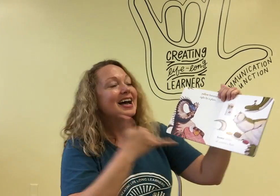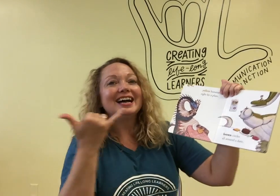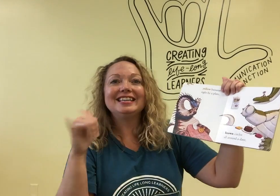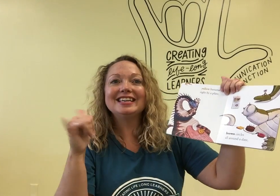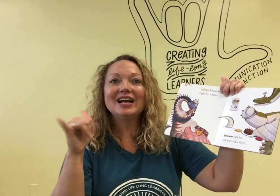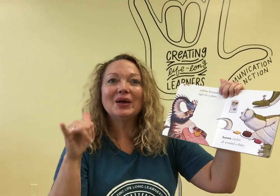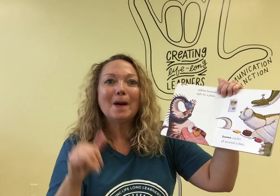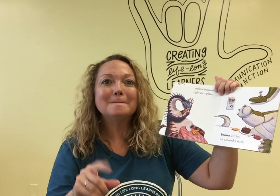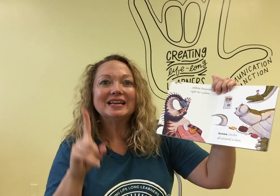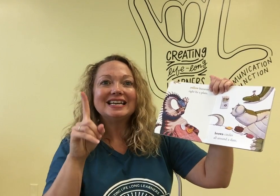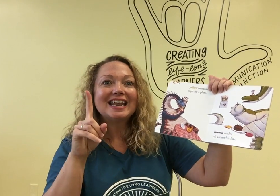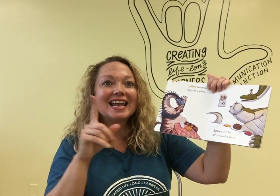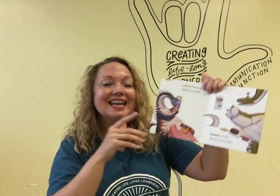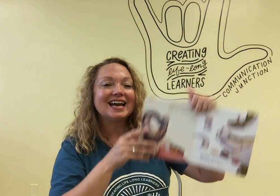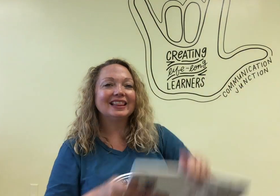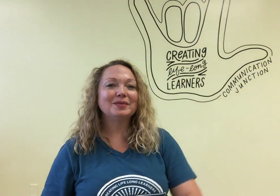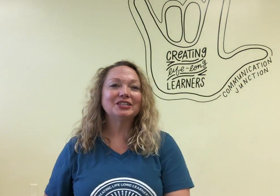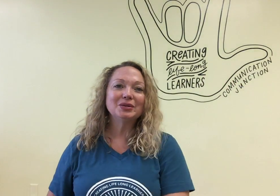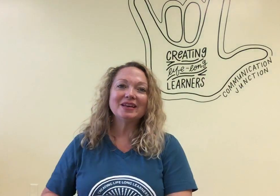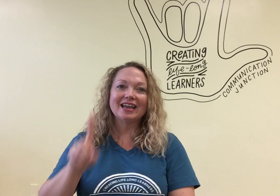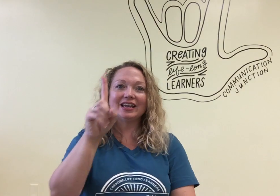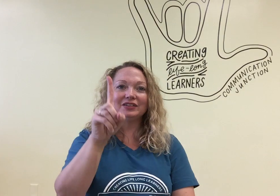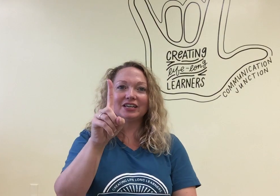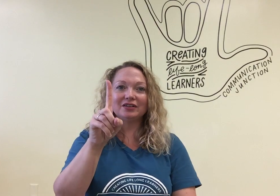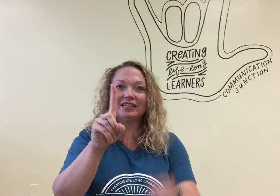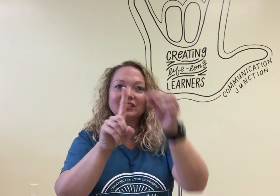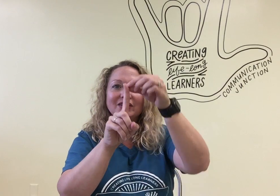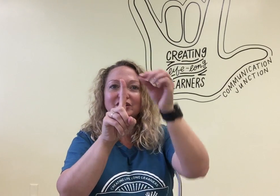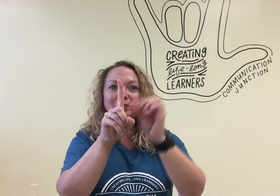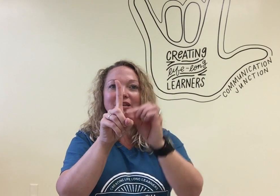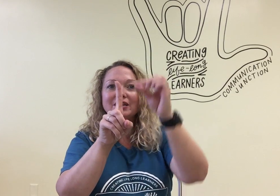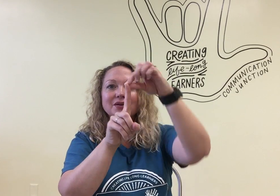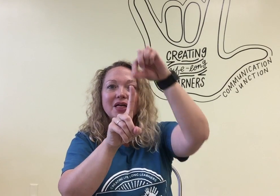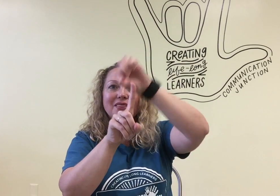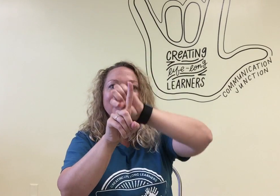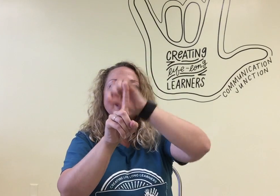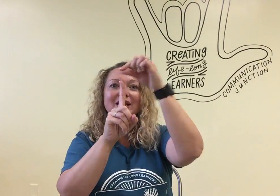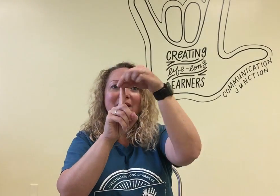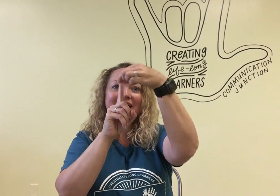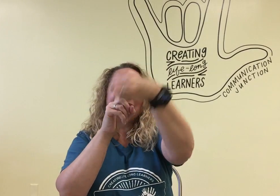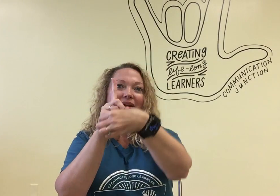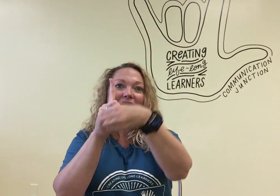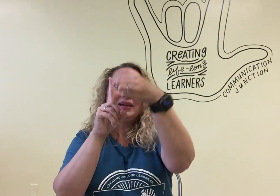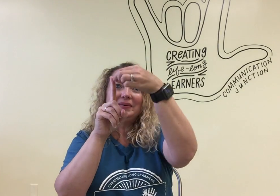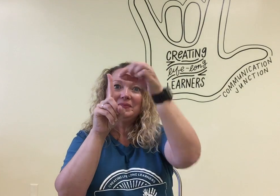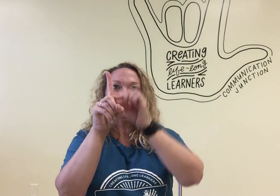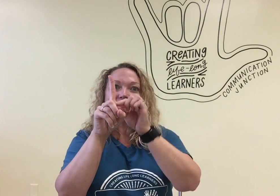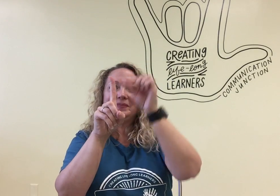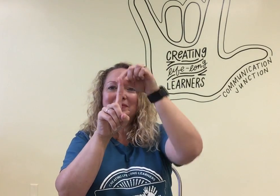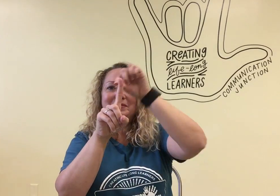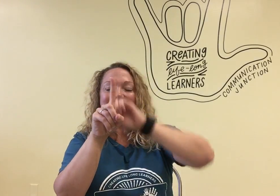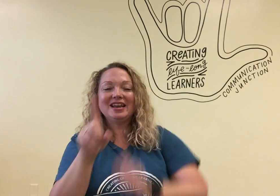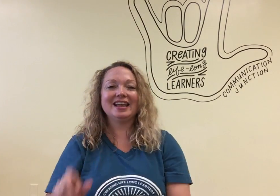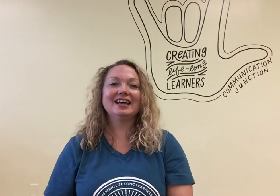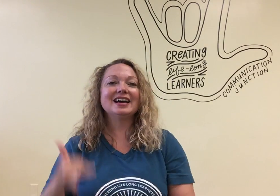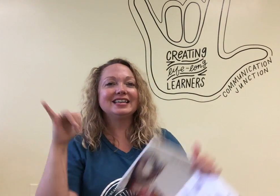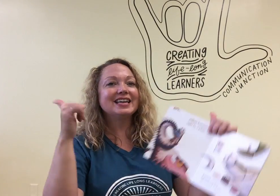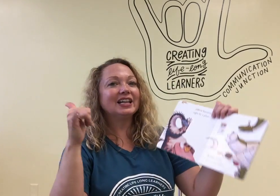A yellow banana, let me show you banana. You take your index finger and you peel the banana back. Banana, a